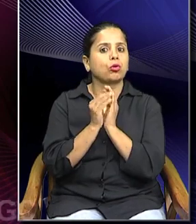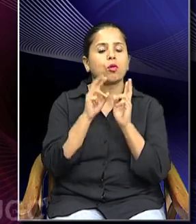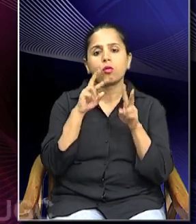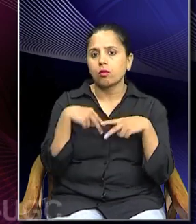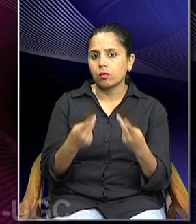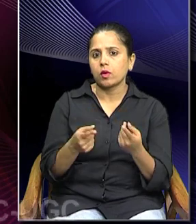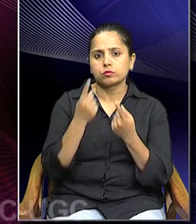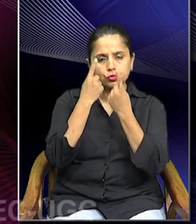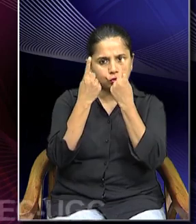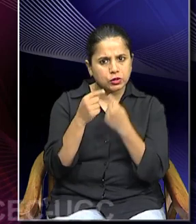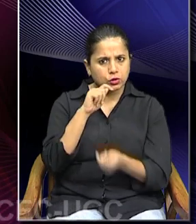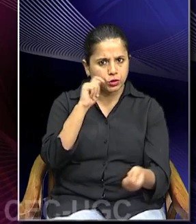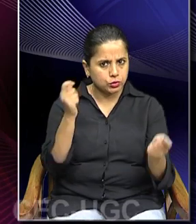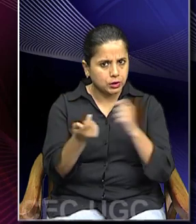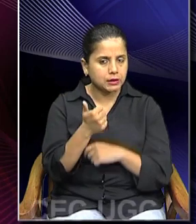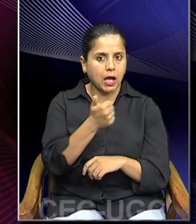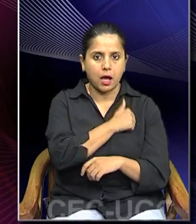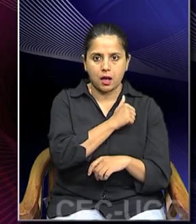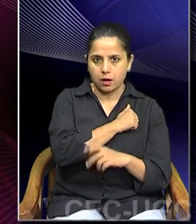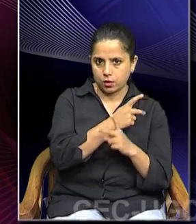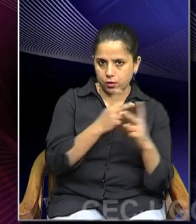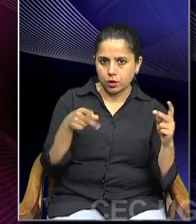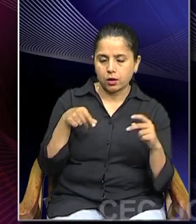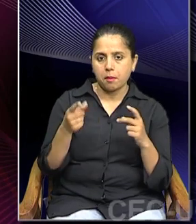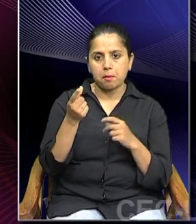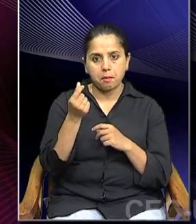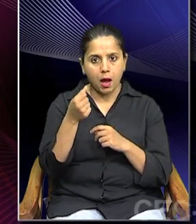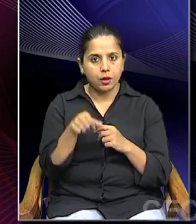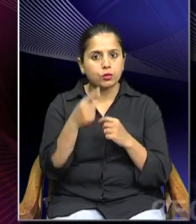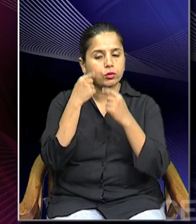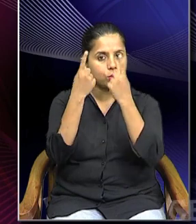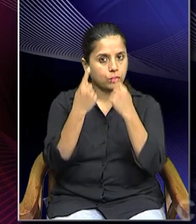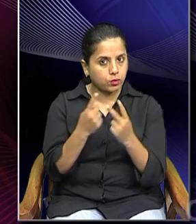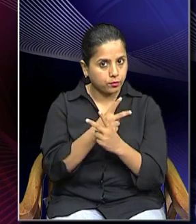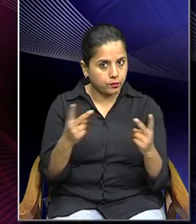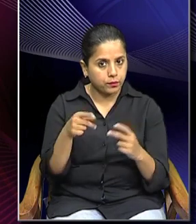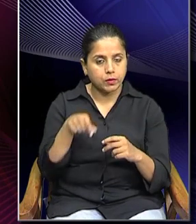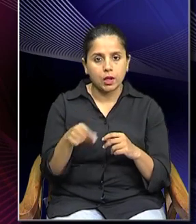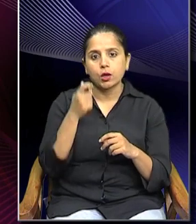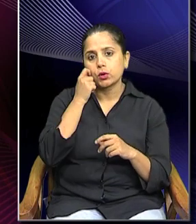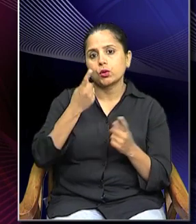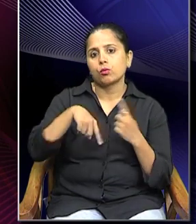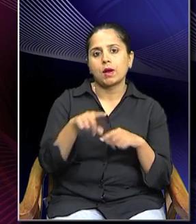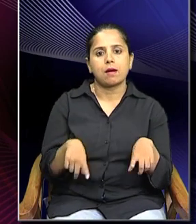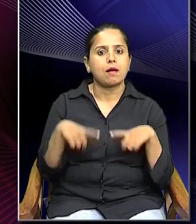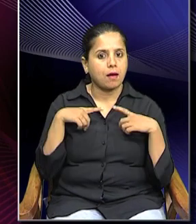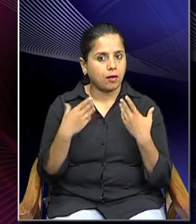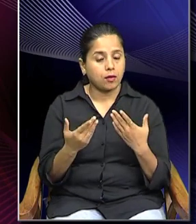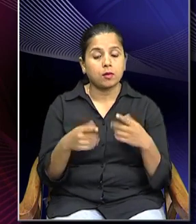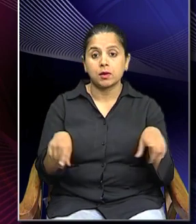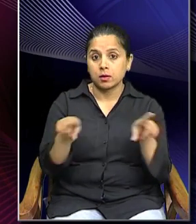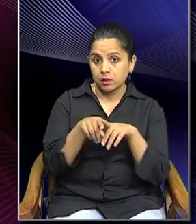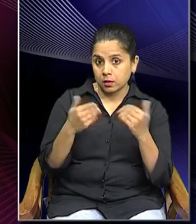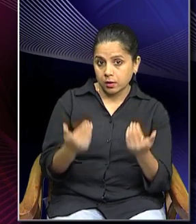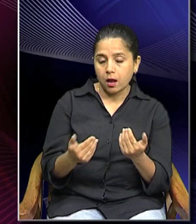examining changing attitudes to the monetary evaluation of human life, as well as